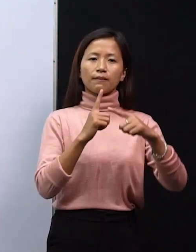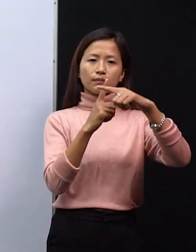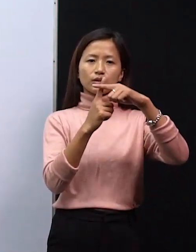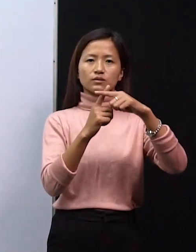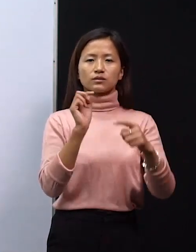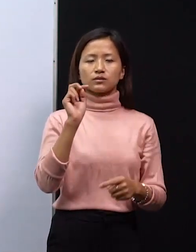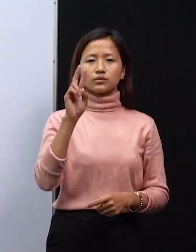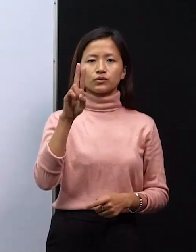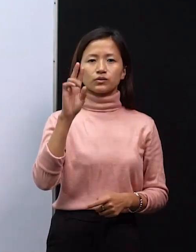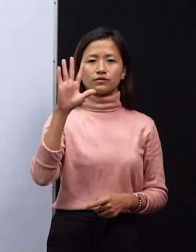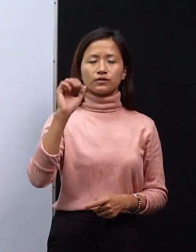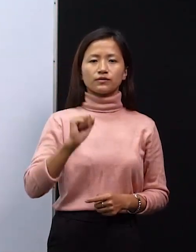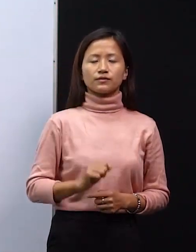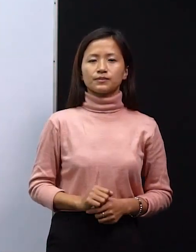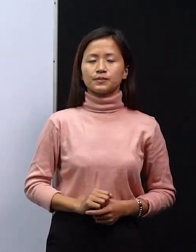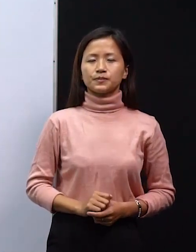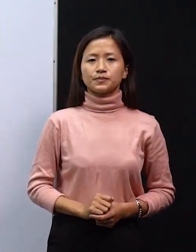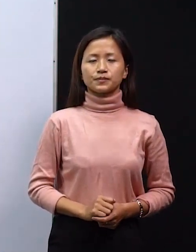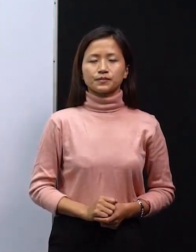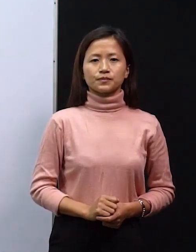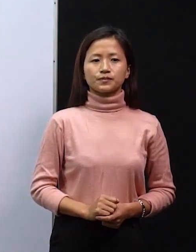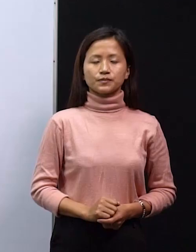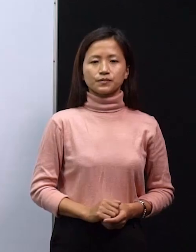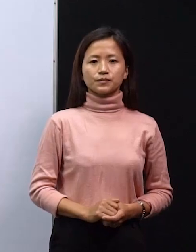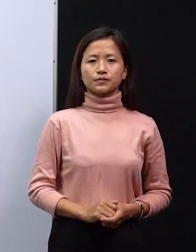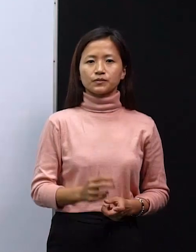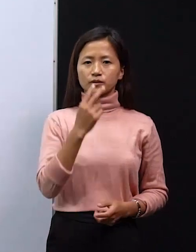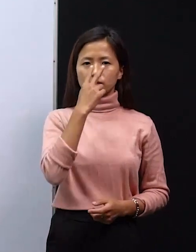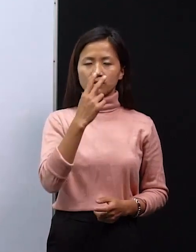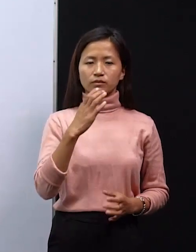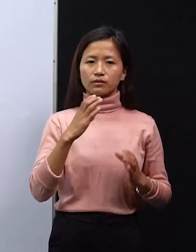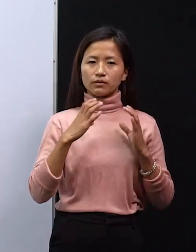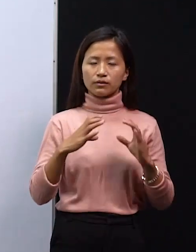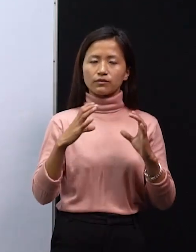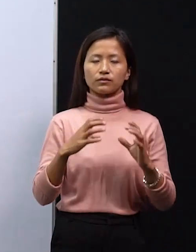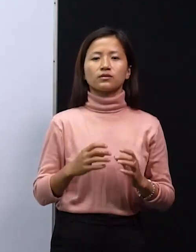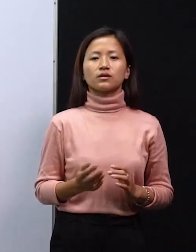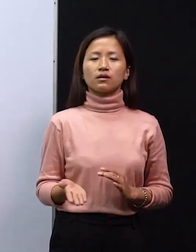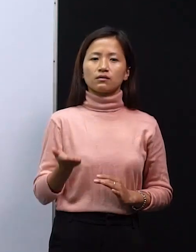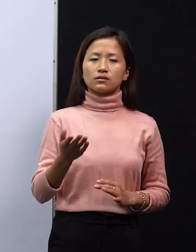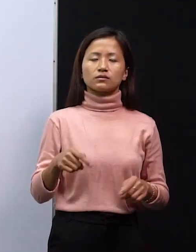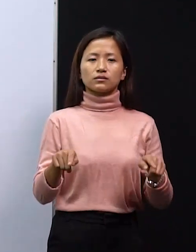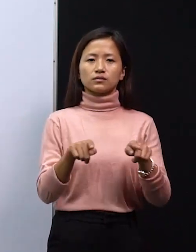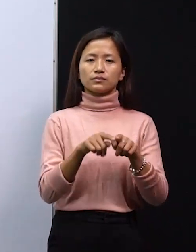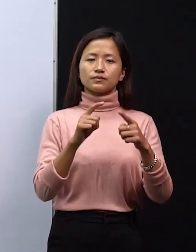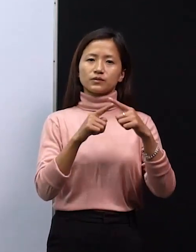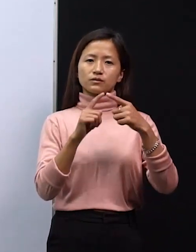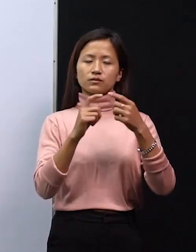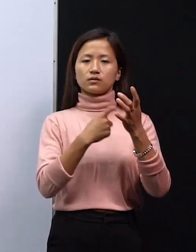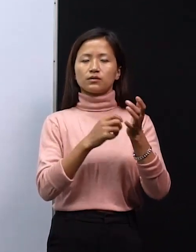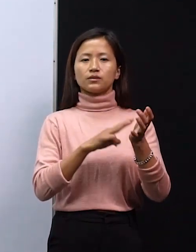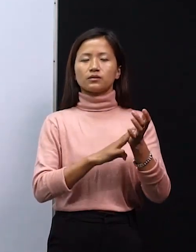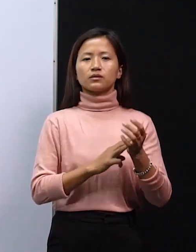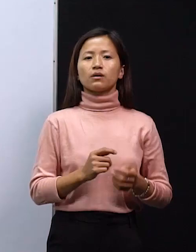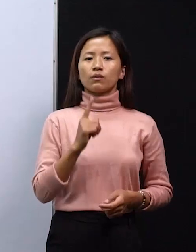will be plus 25. If you look carefully over here, there are no like terms except for these two.